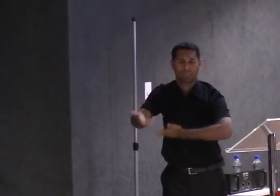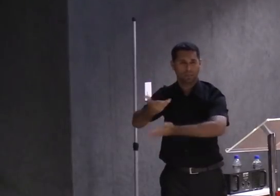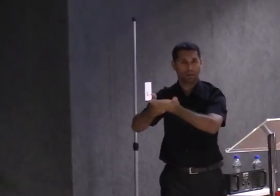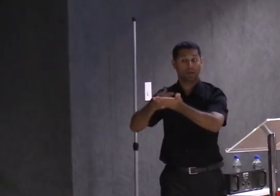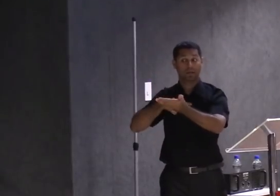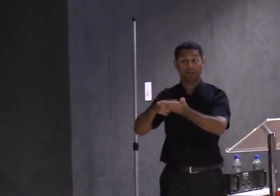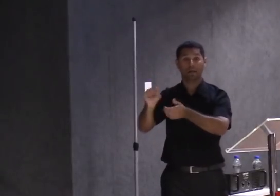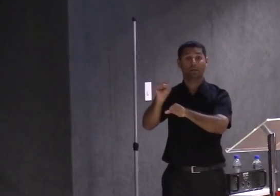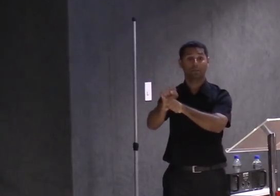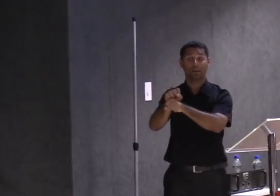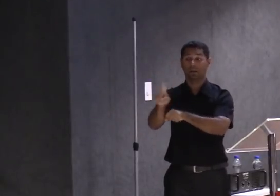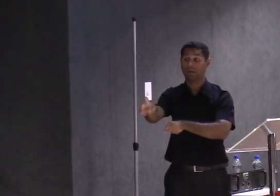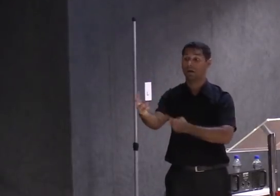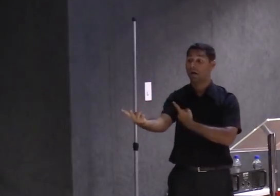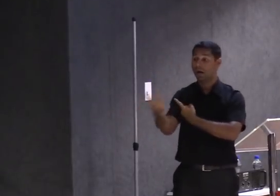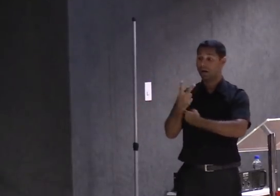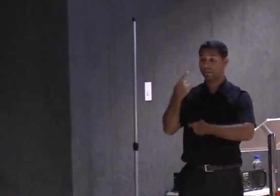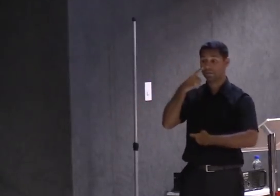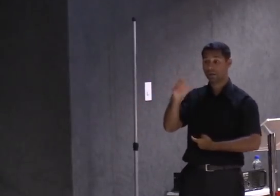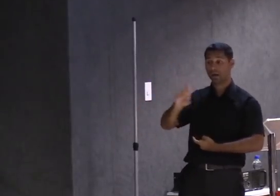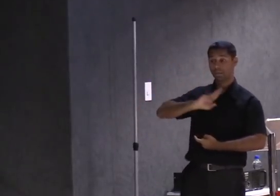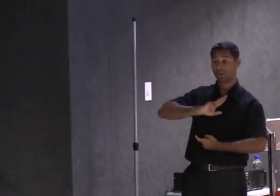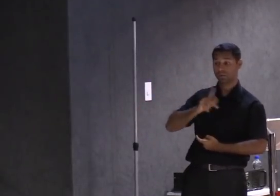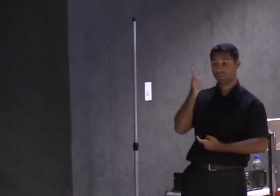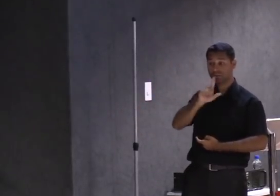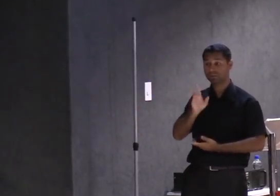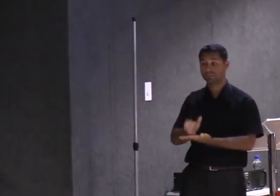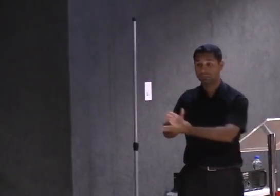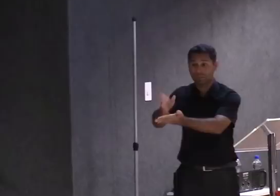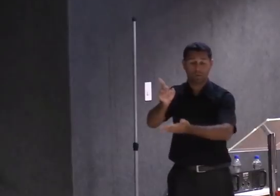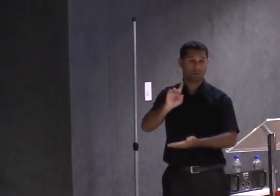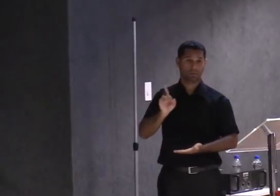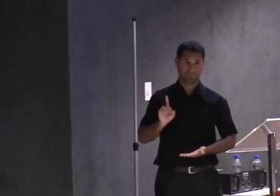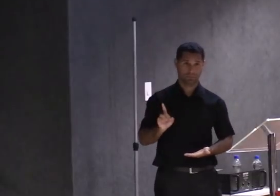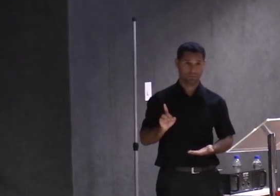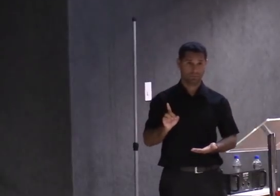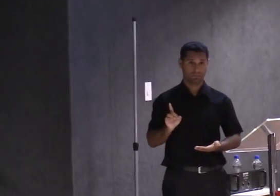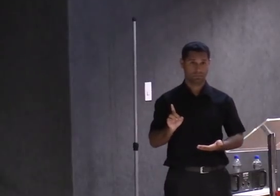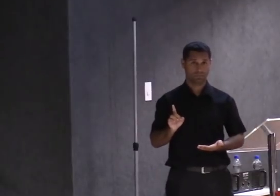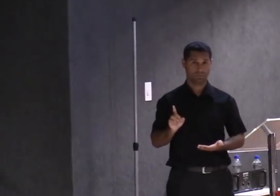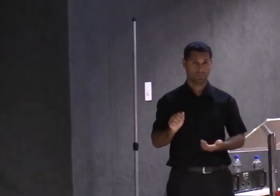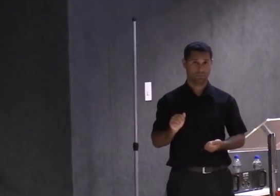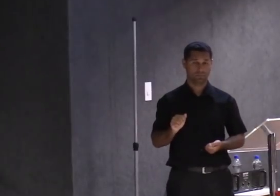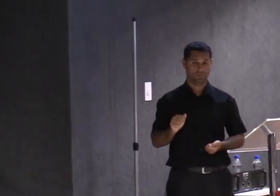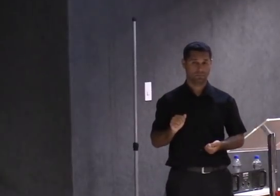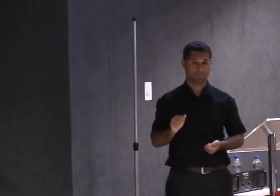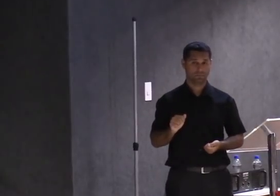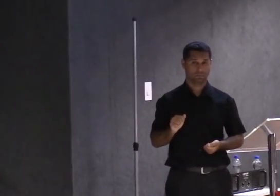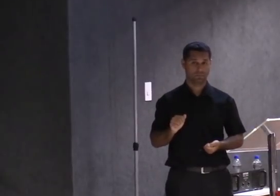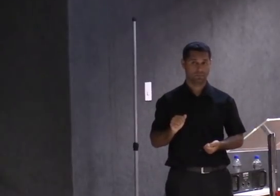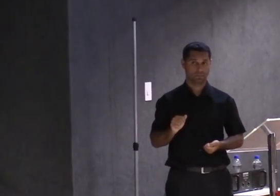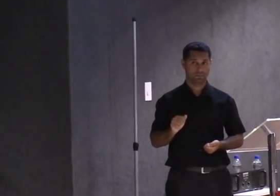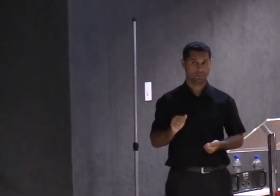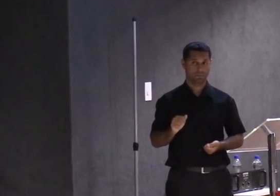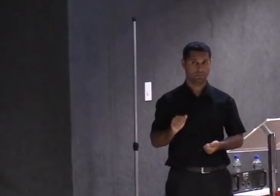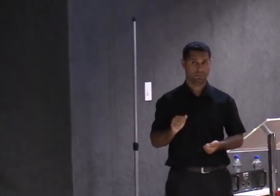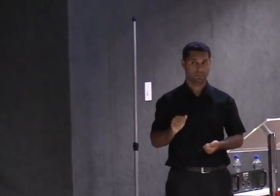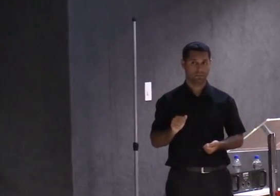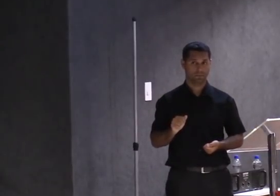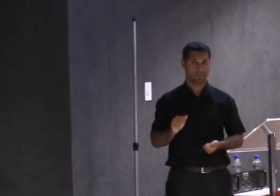ele espera que o aluno adquira aquilo ali. Whereas in student-centered education we talk about